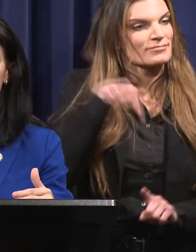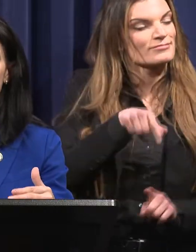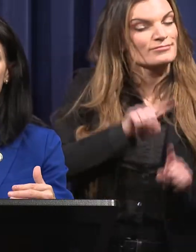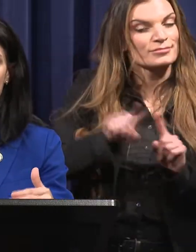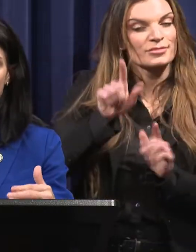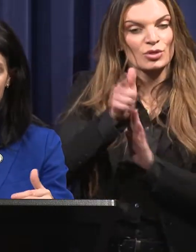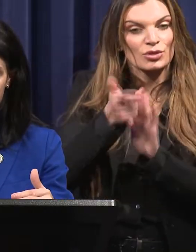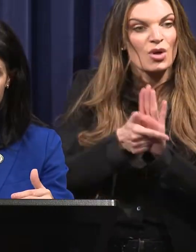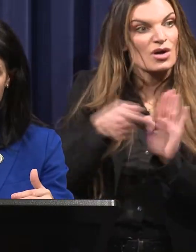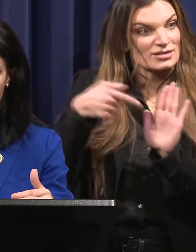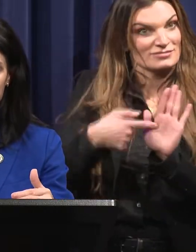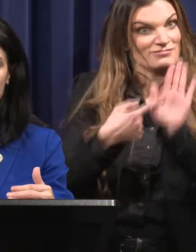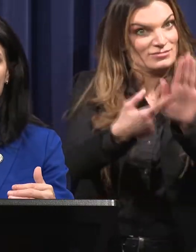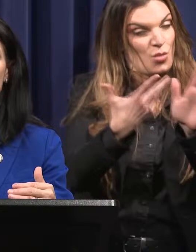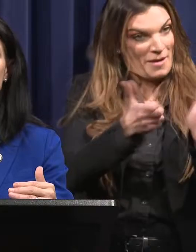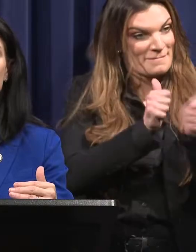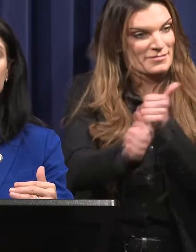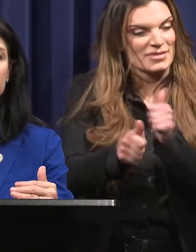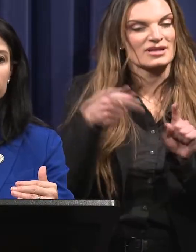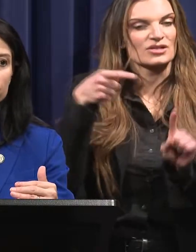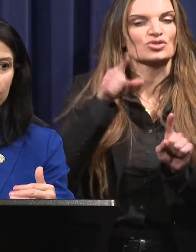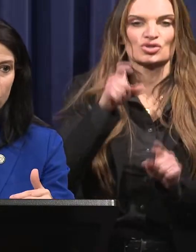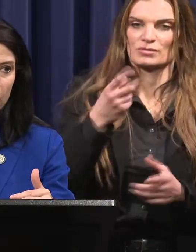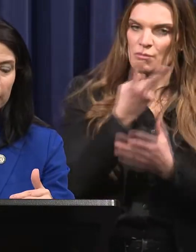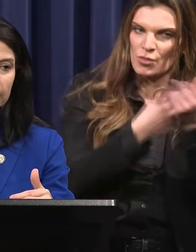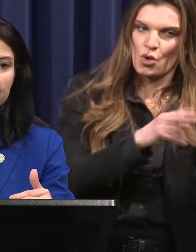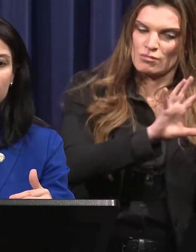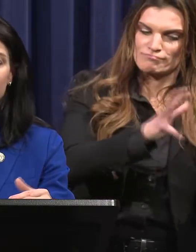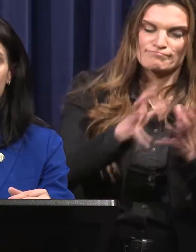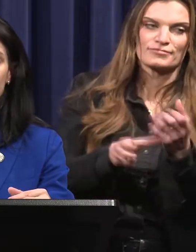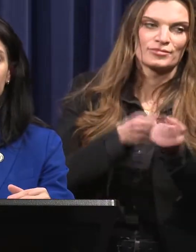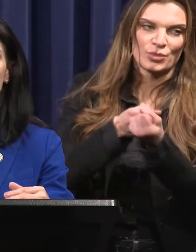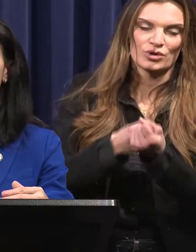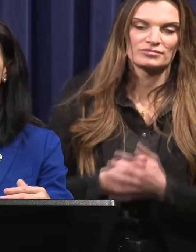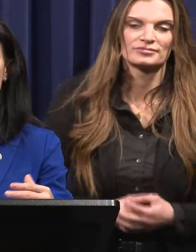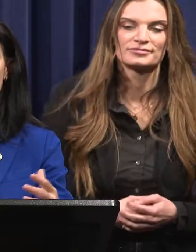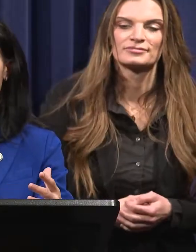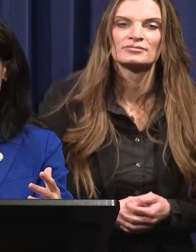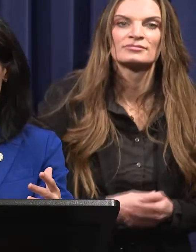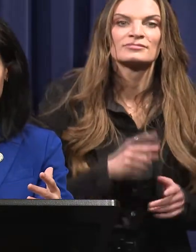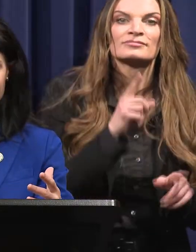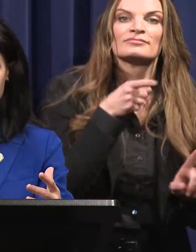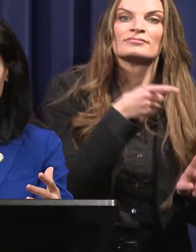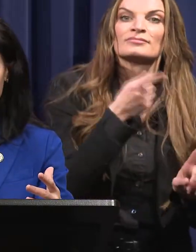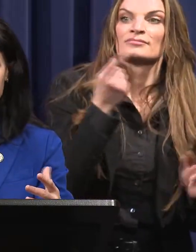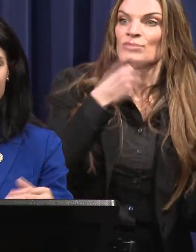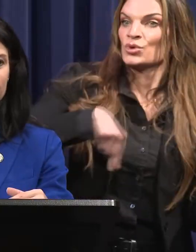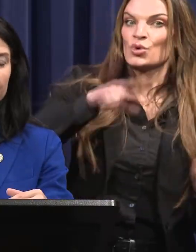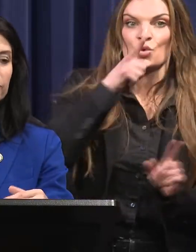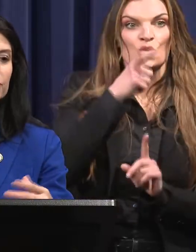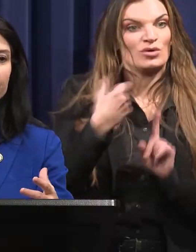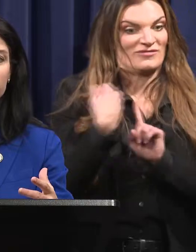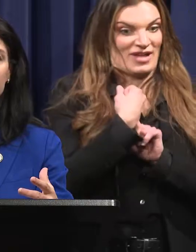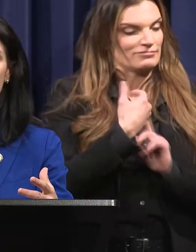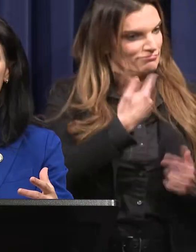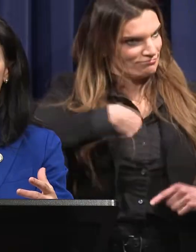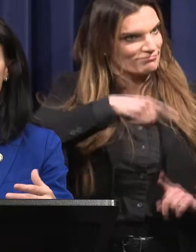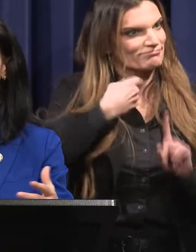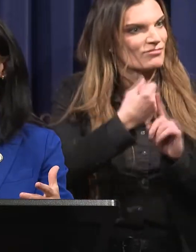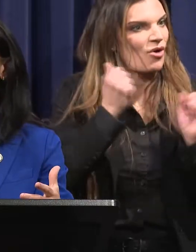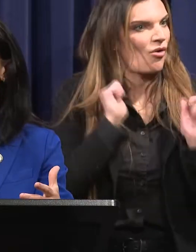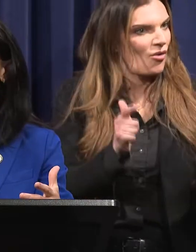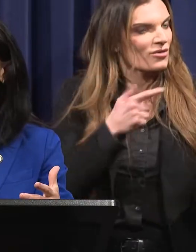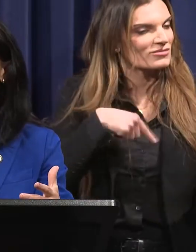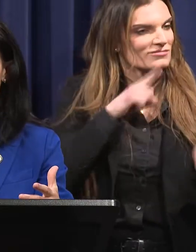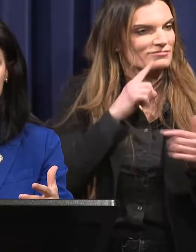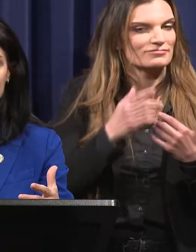be bipartisan and they should have bipartisan support. They affect everyone in our state, irrespective of how